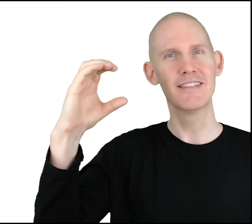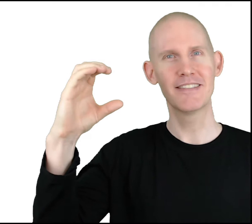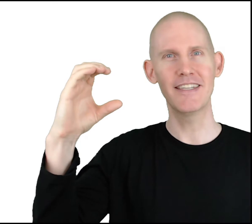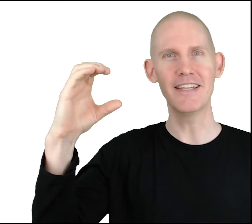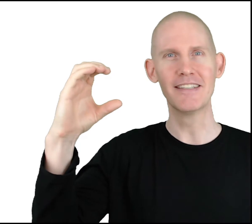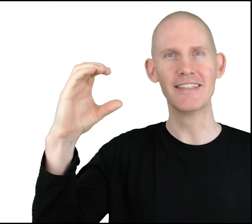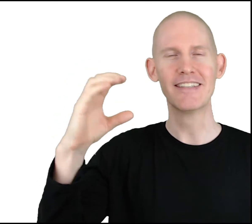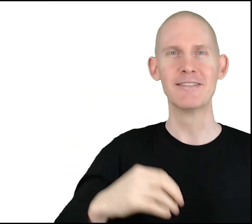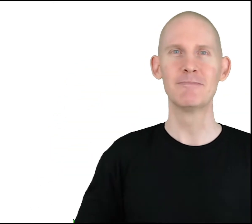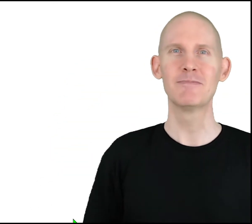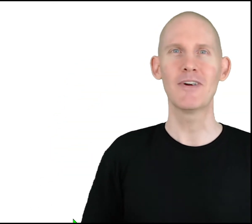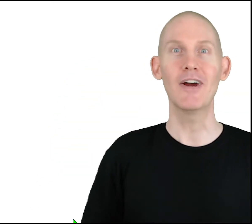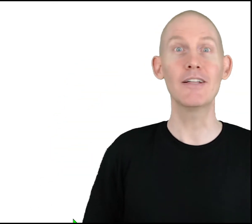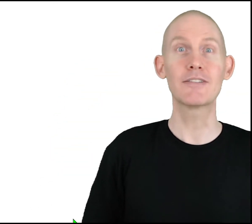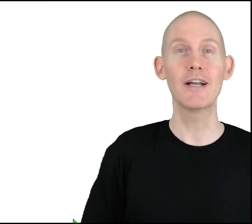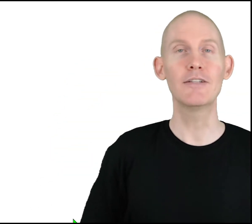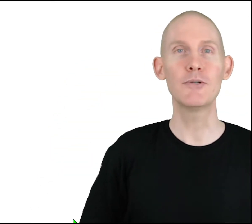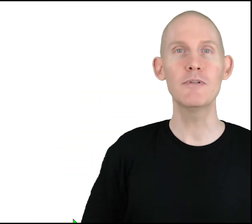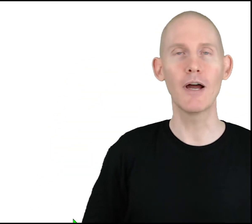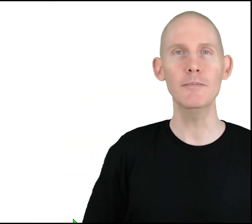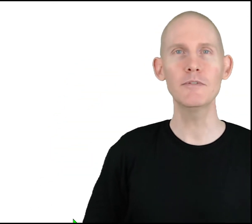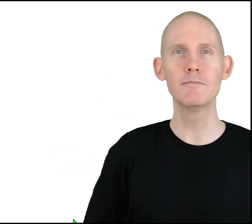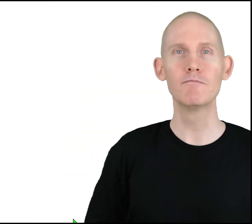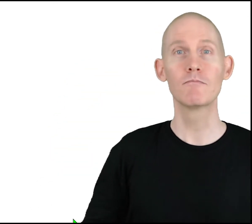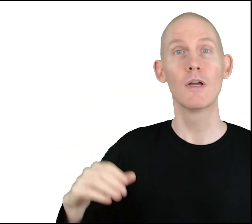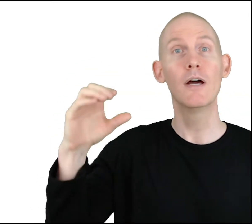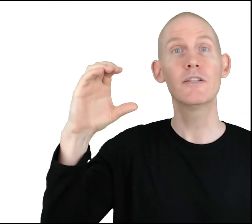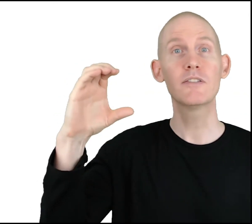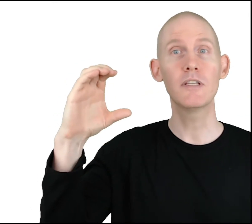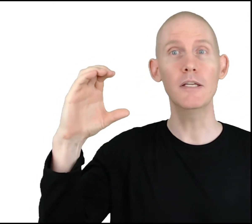C. All right, let's sign it 2 times. C.